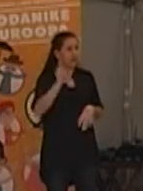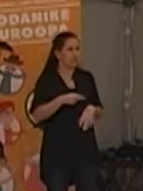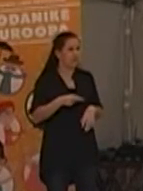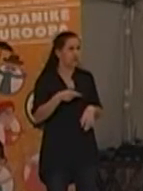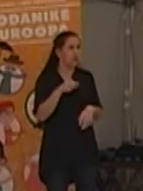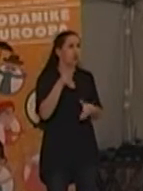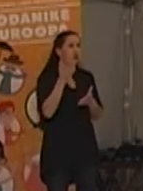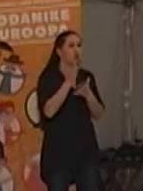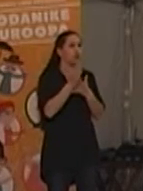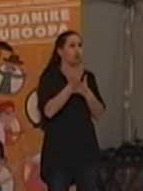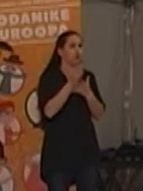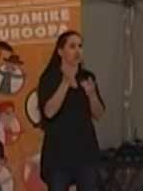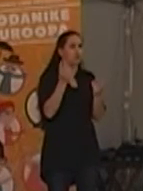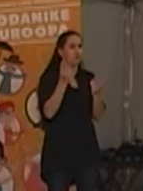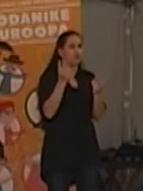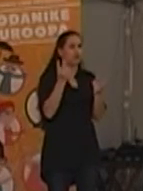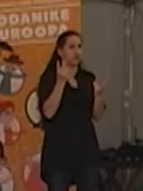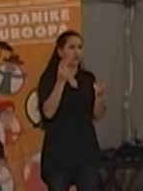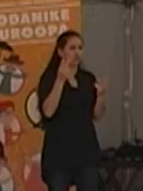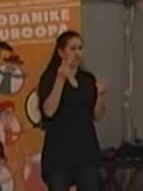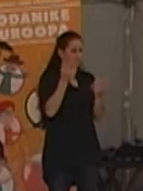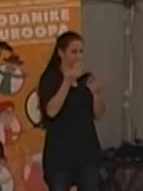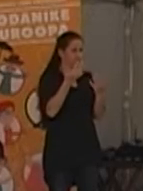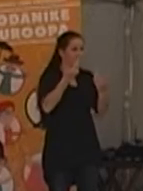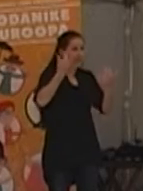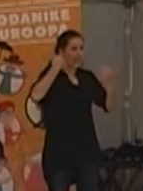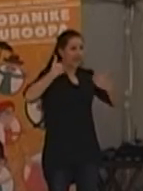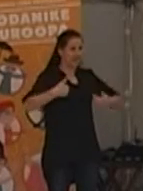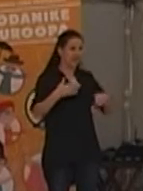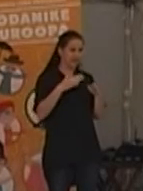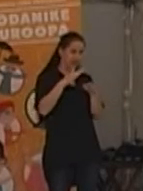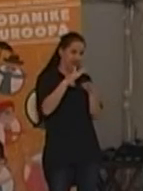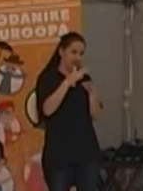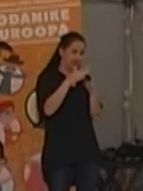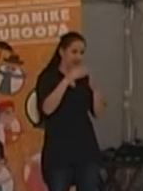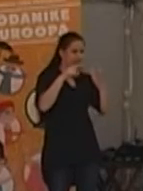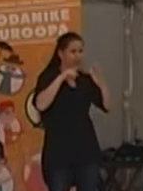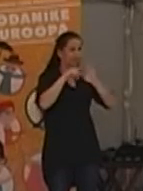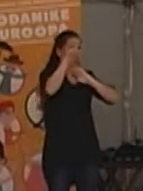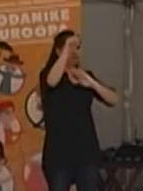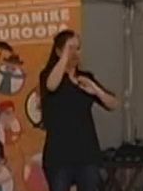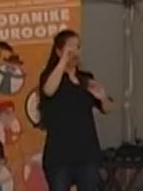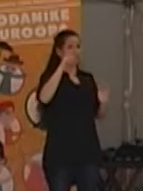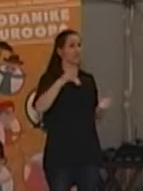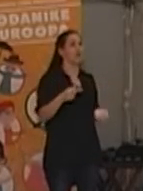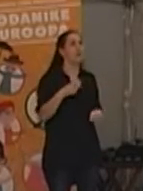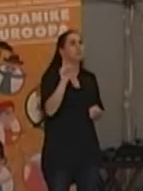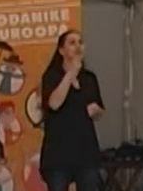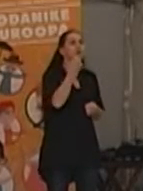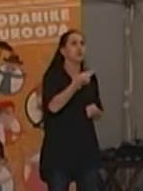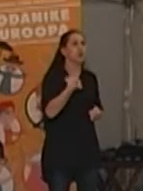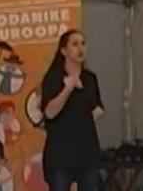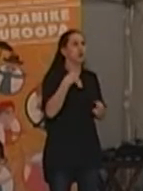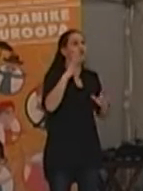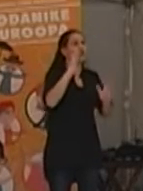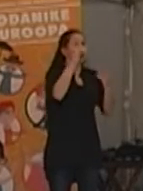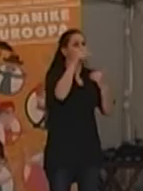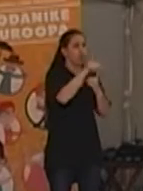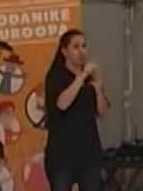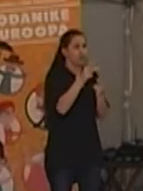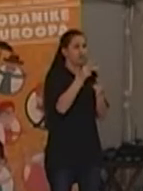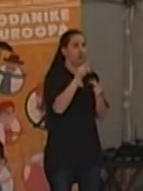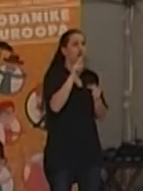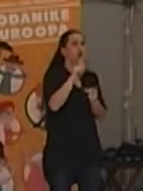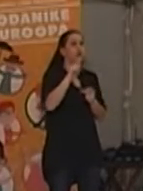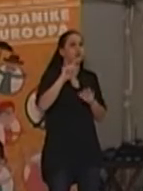called self-fulfilling prophecies, which means that you can say that so and so is going to happen, and it happens as a consequence